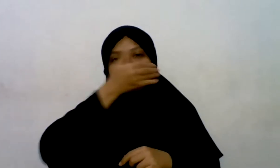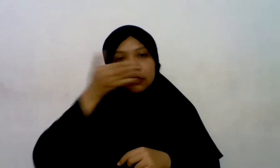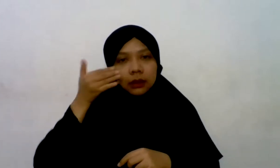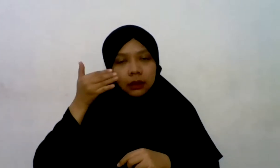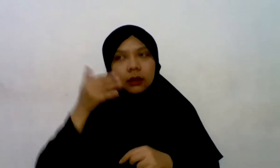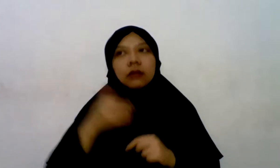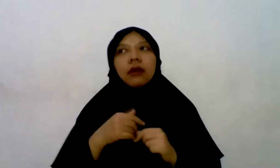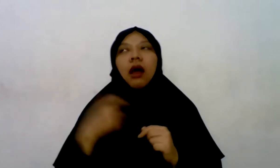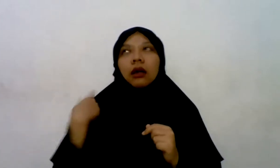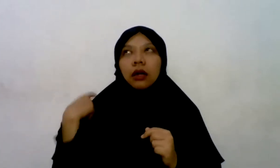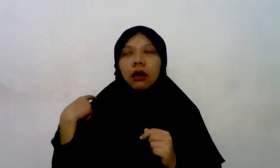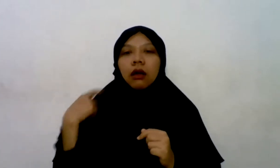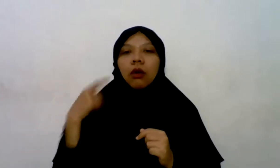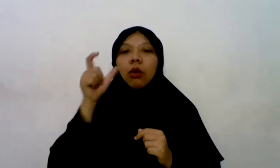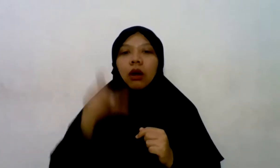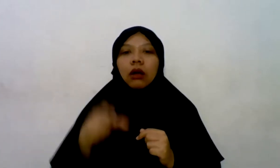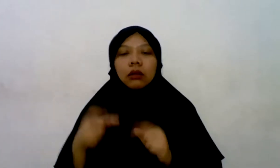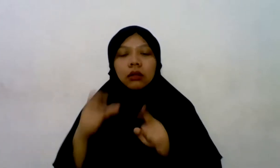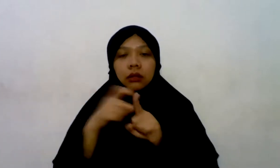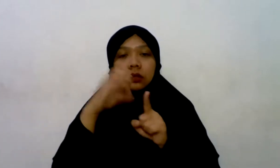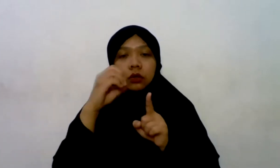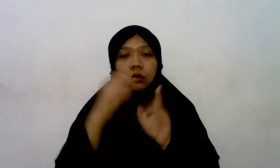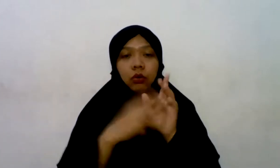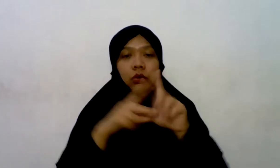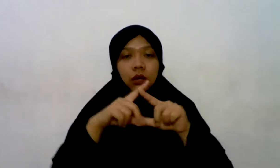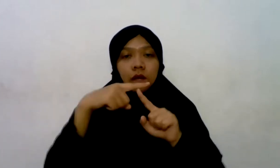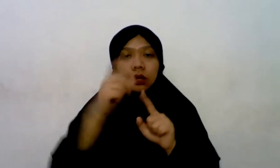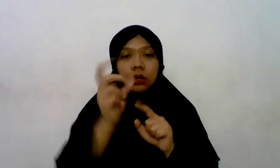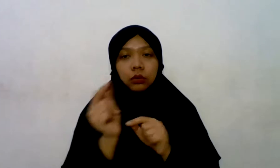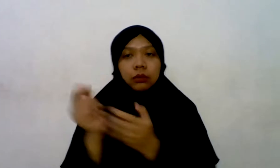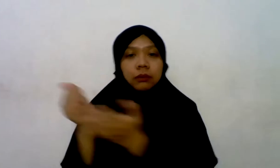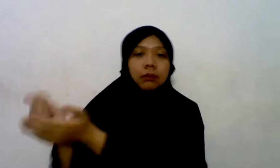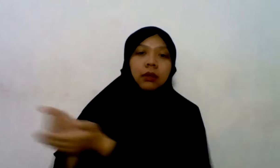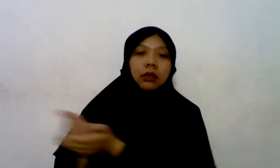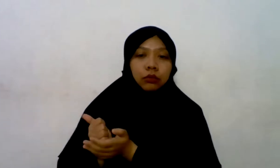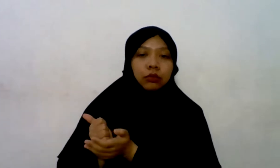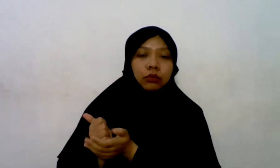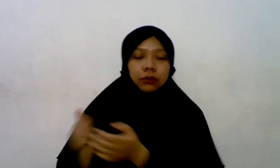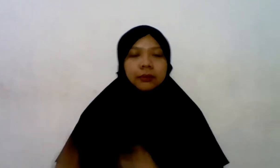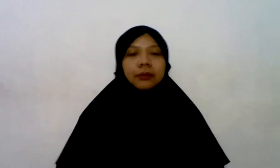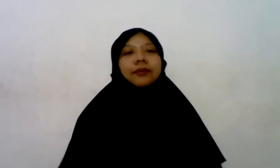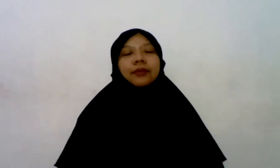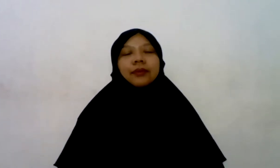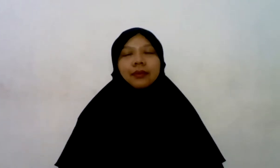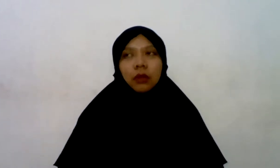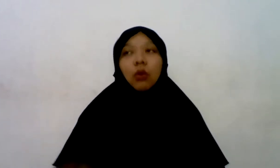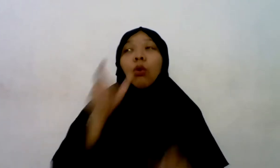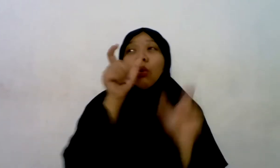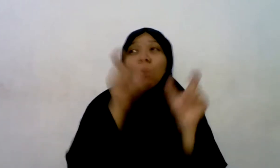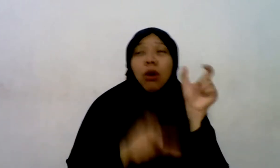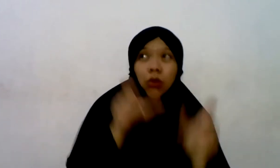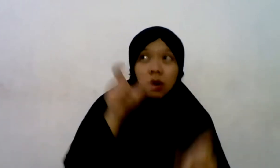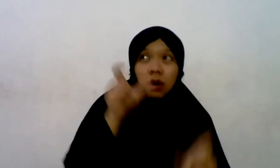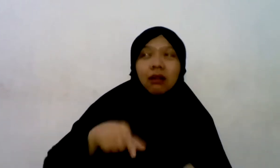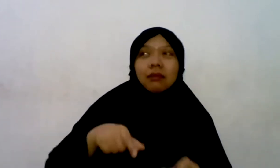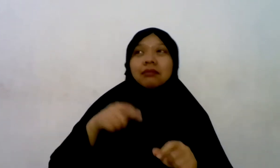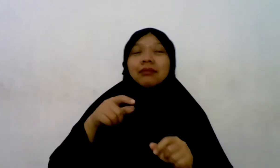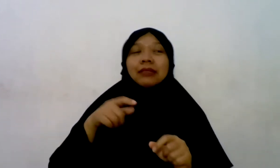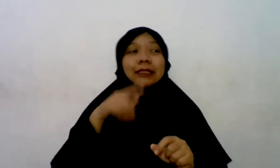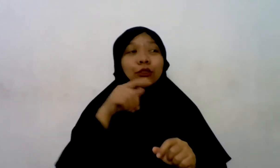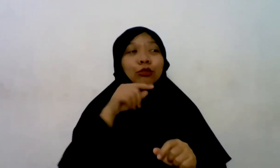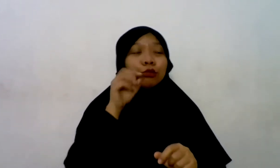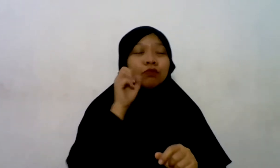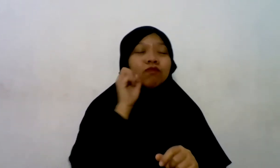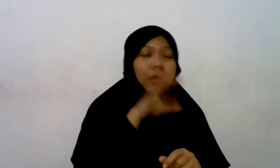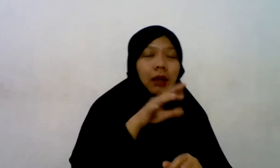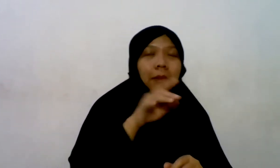donators provide that. They said that we cannot breathe. It's too hot. You know that we play kites, so we need to